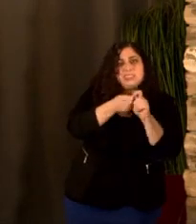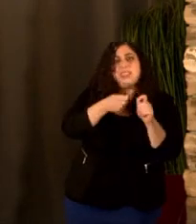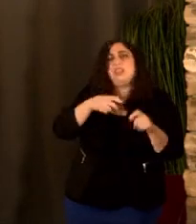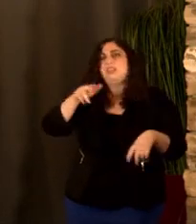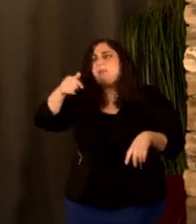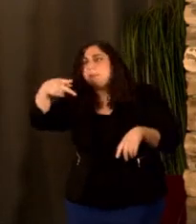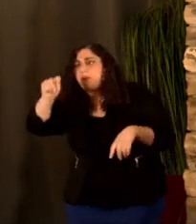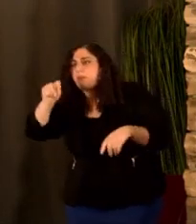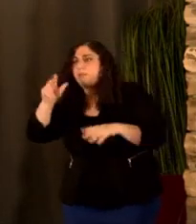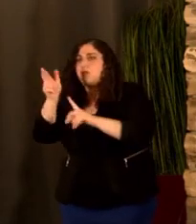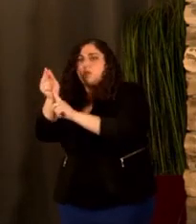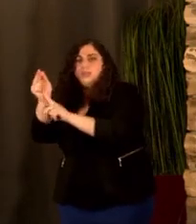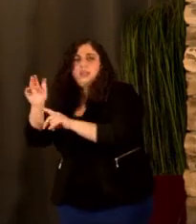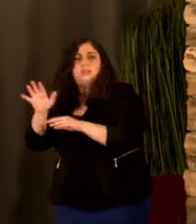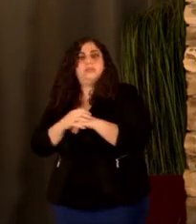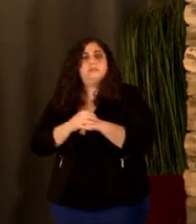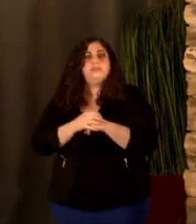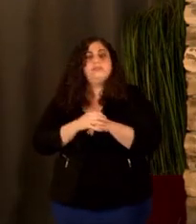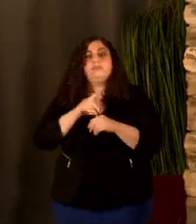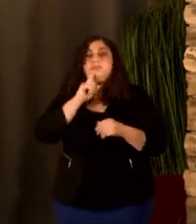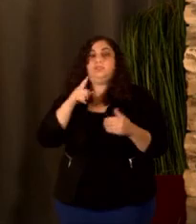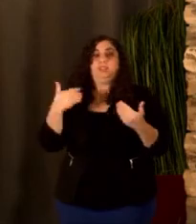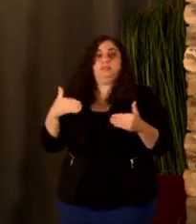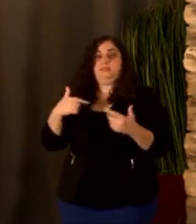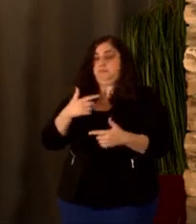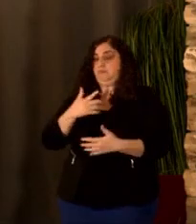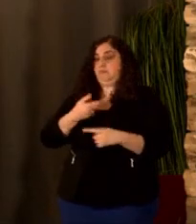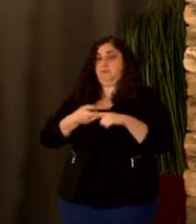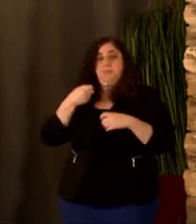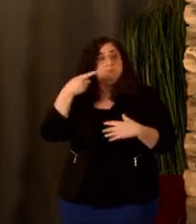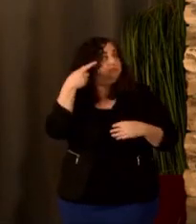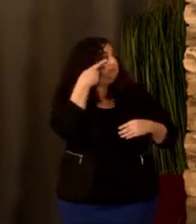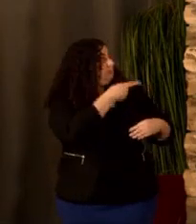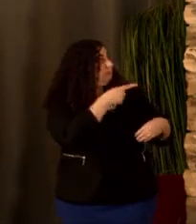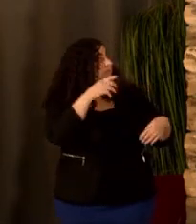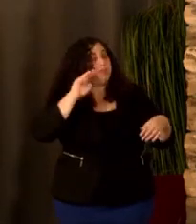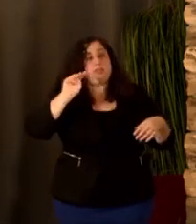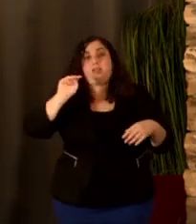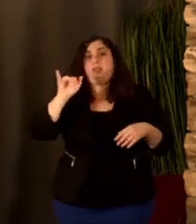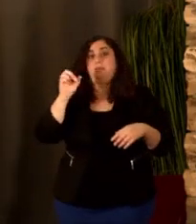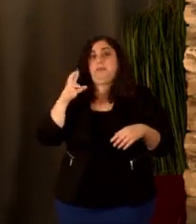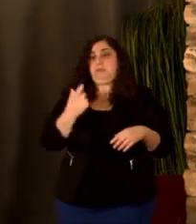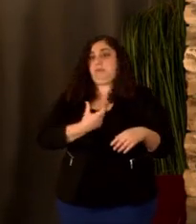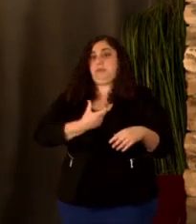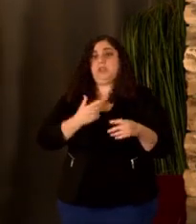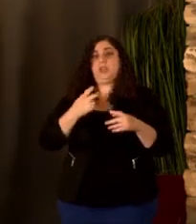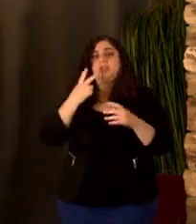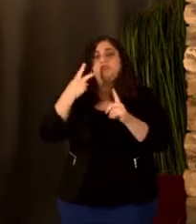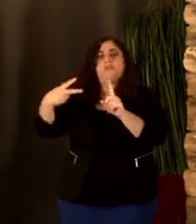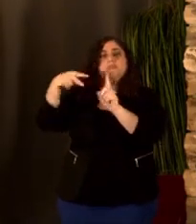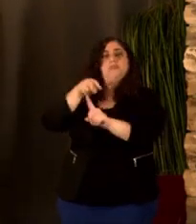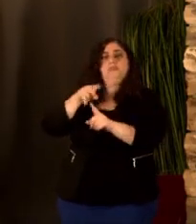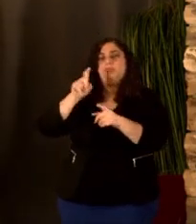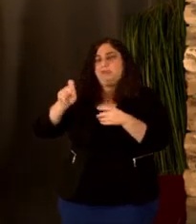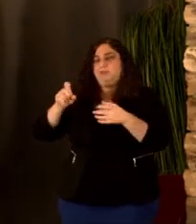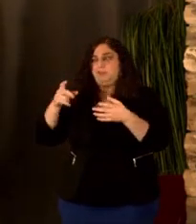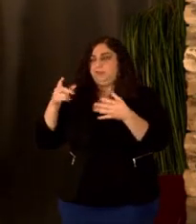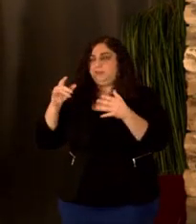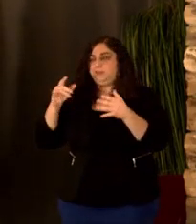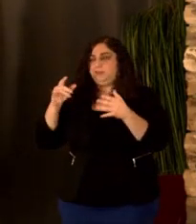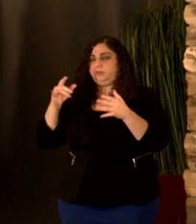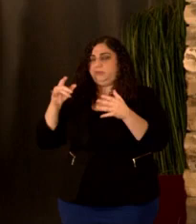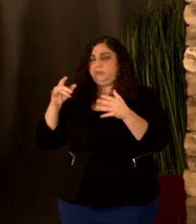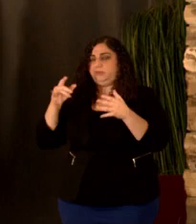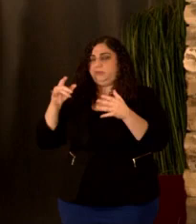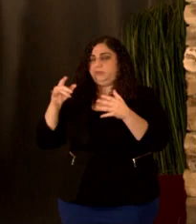as an ex-mayor, from a mayoral perspective, is providing that flexibility so that the supervisor and the mayor can,